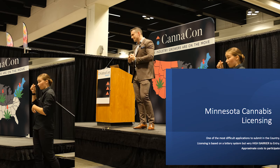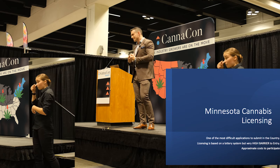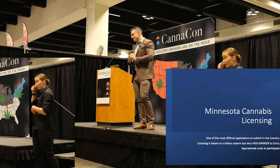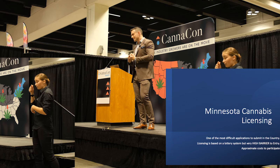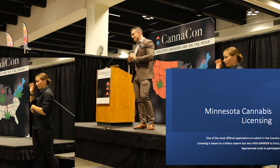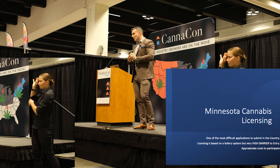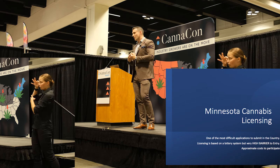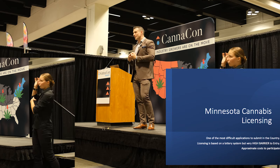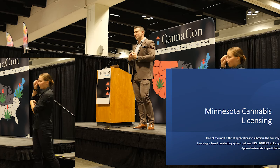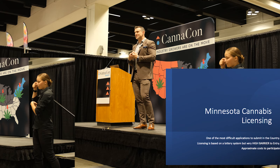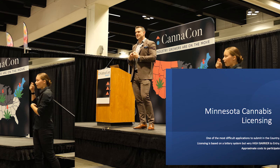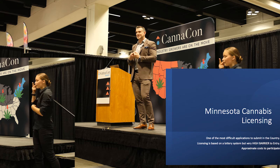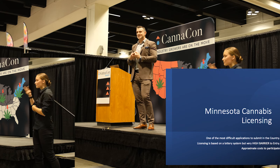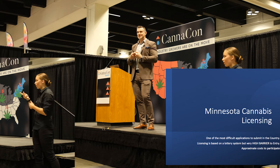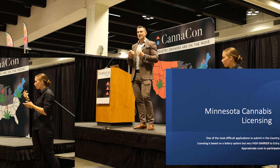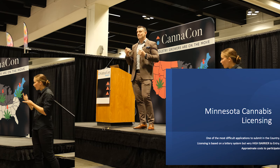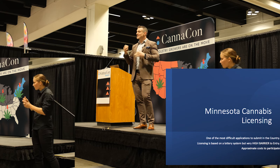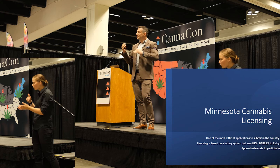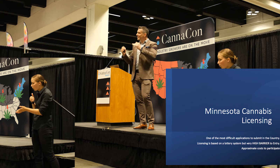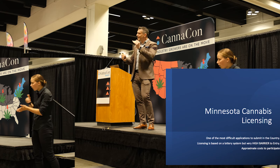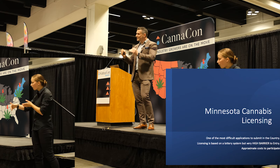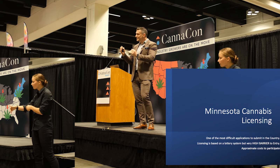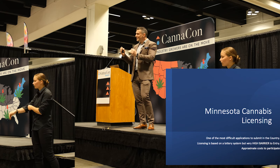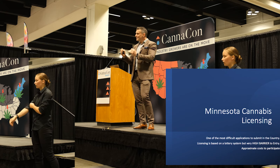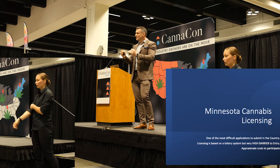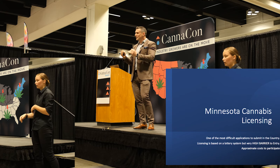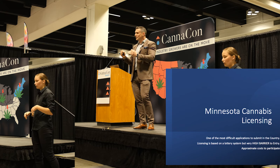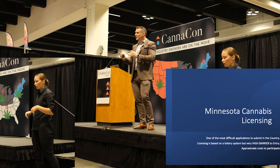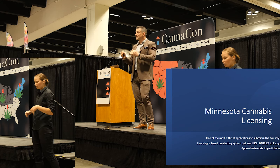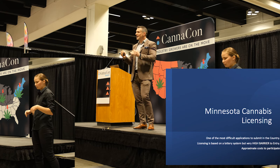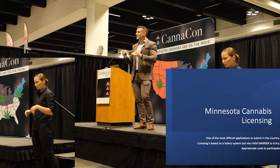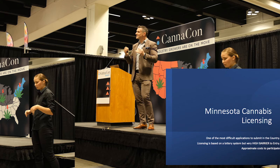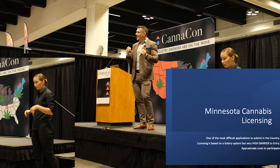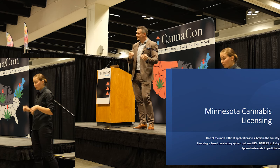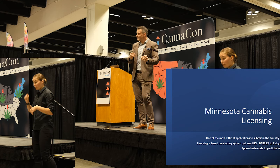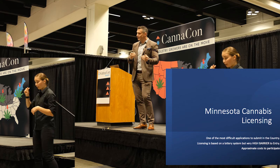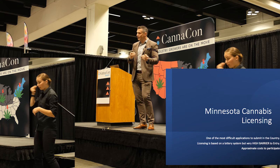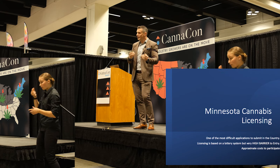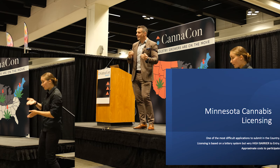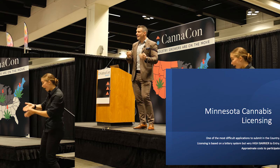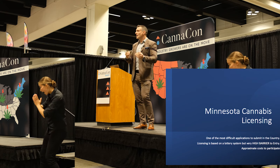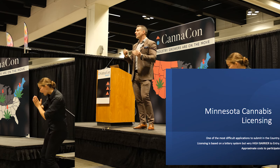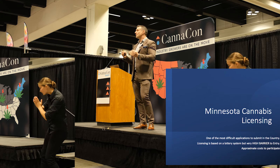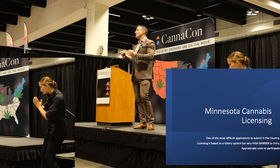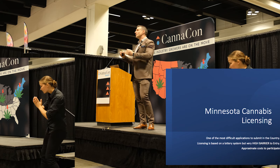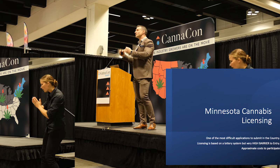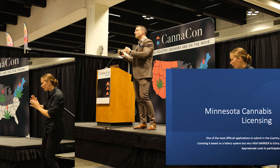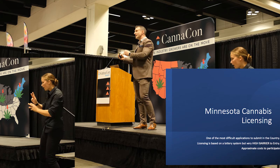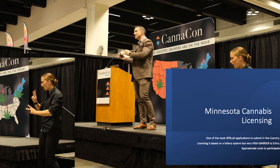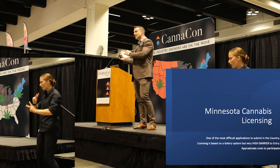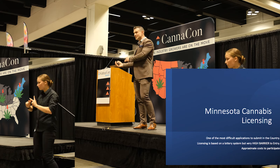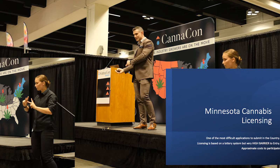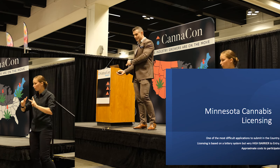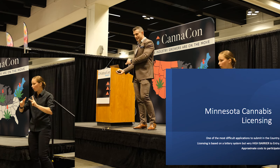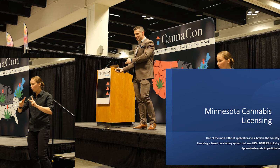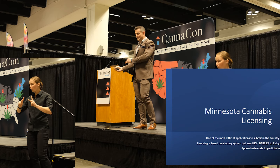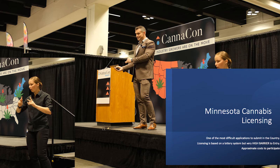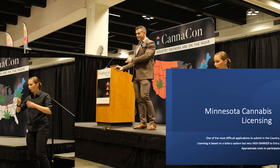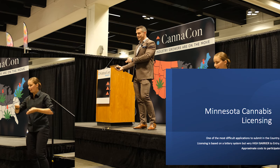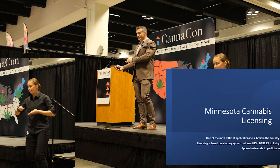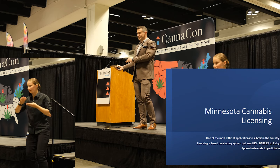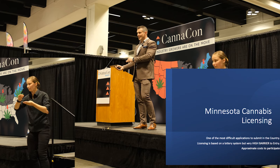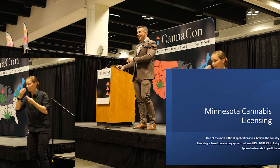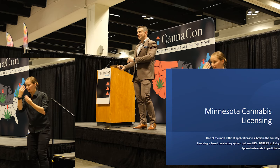time, where there is this misalignment between what the government's asking for and what people are trying to give as